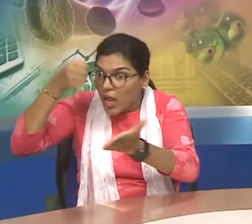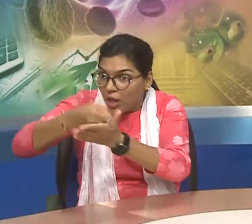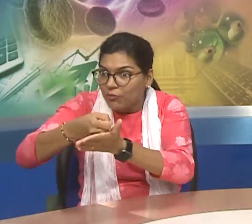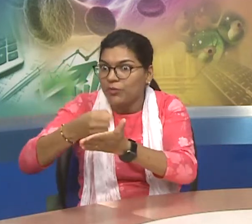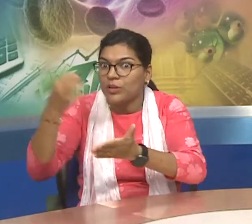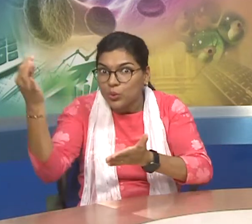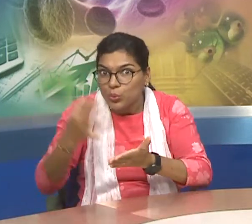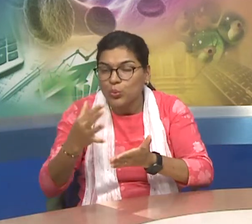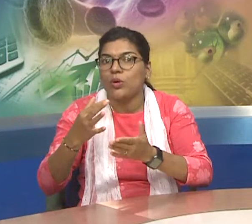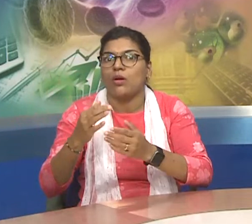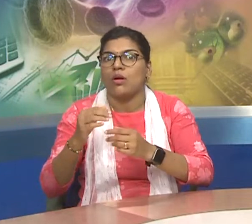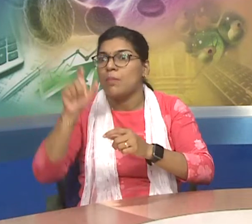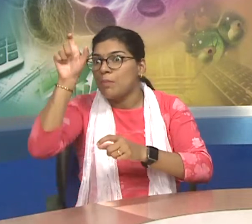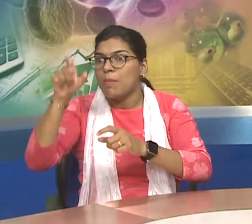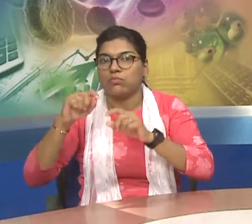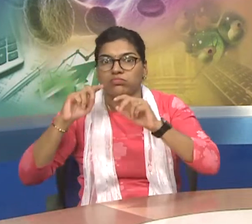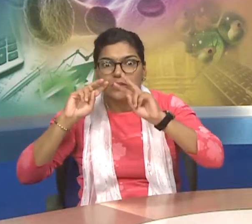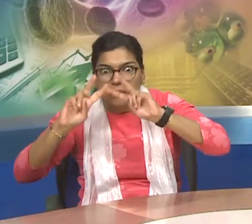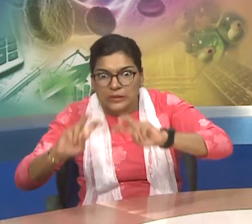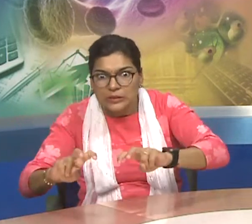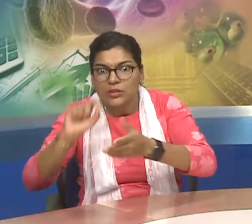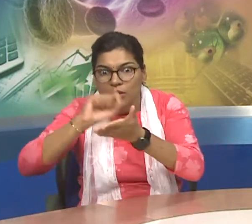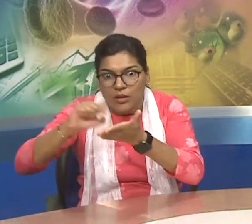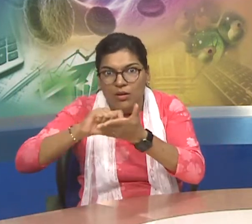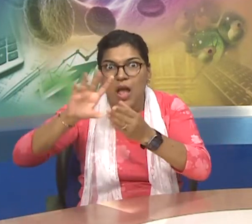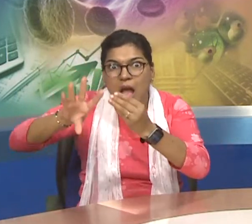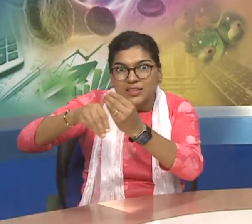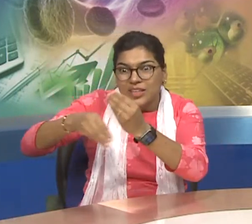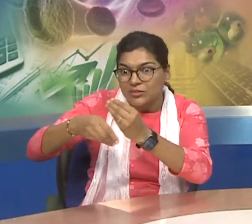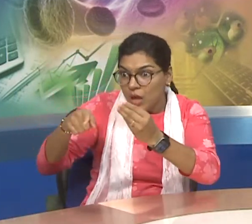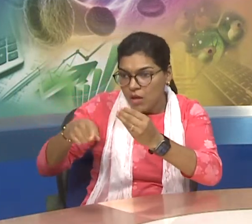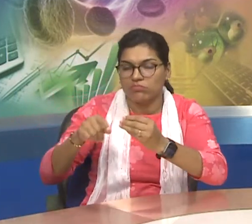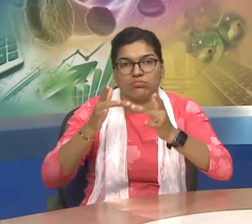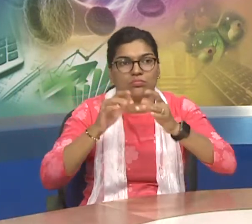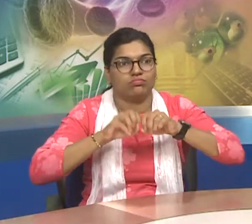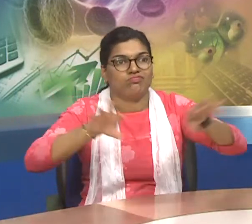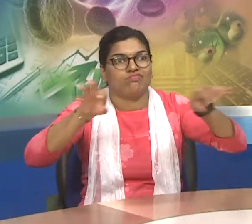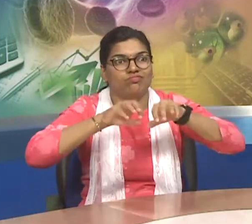And it is an added advantage